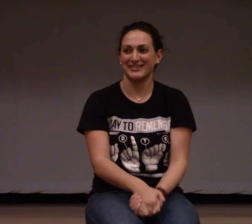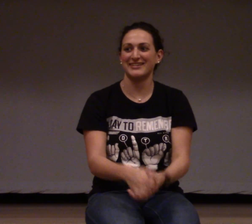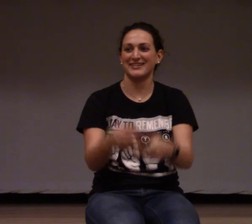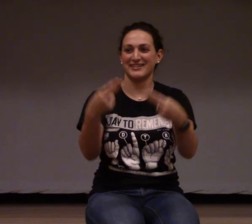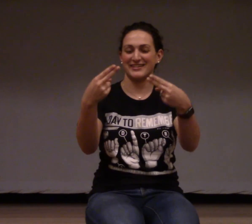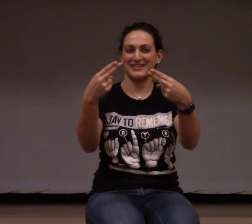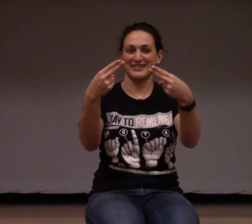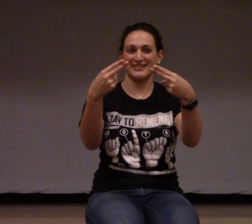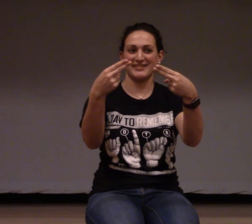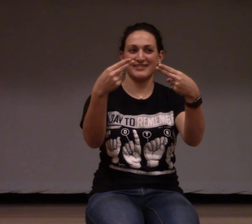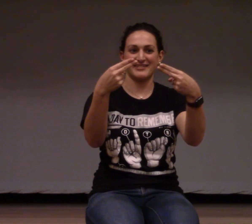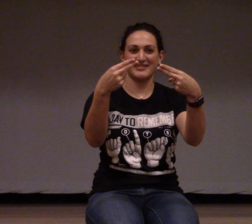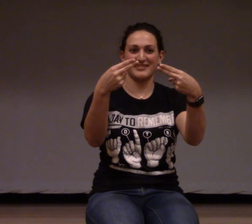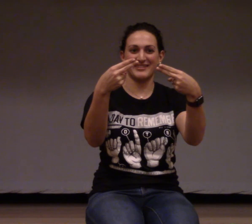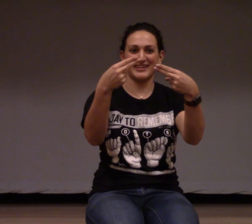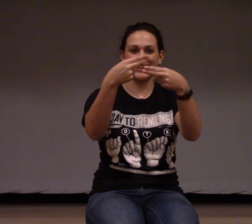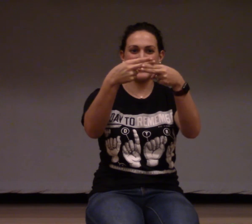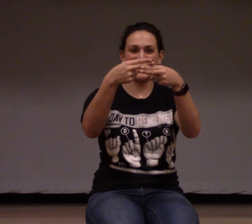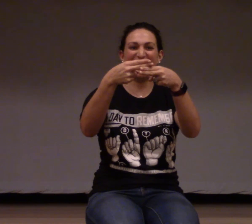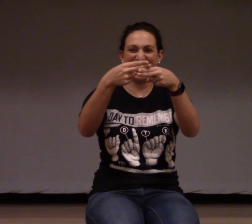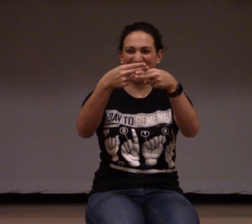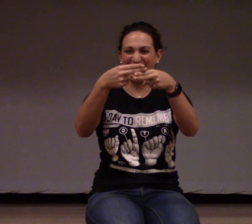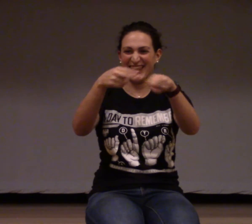Oh, she's good.